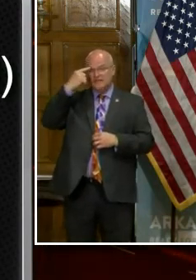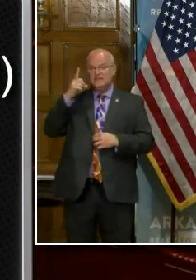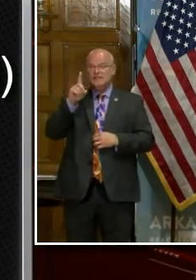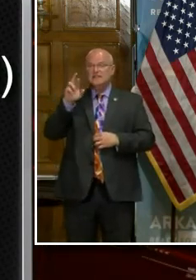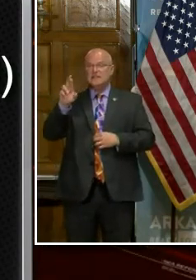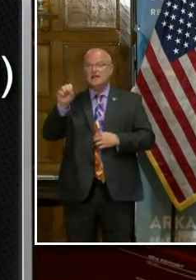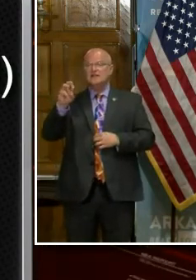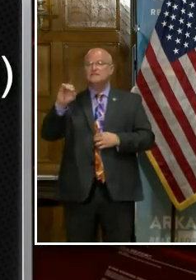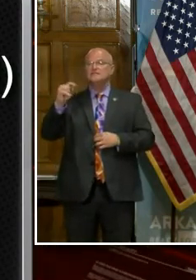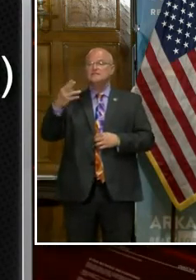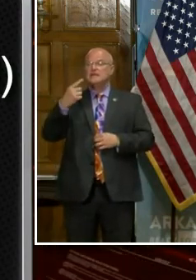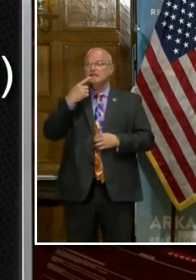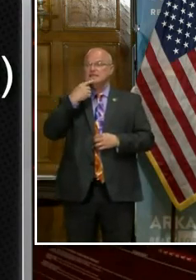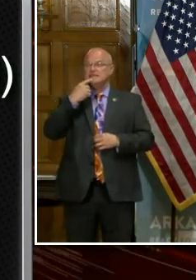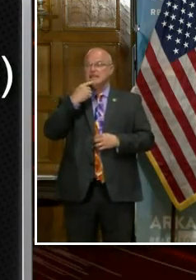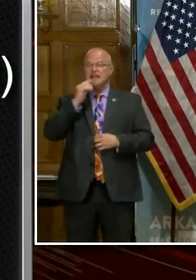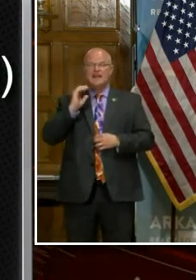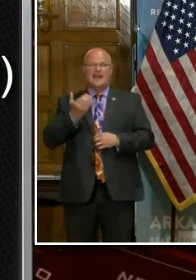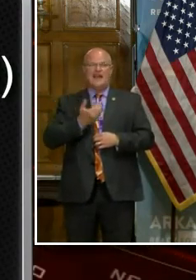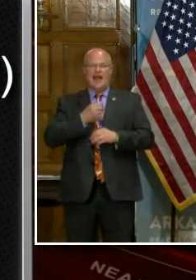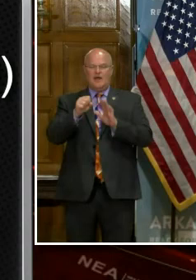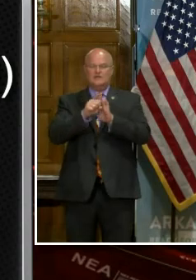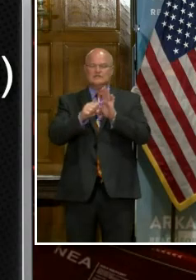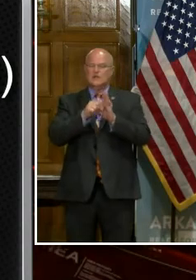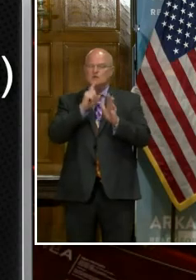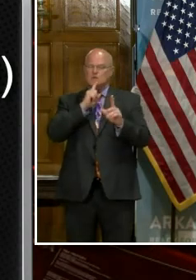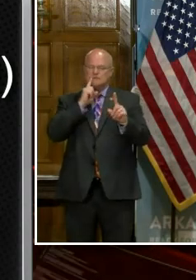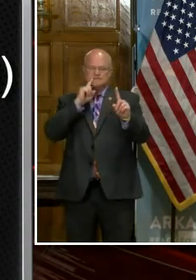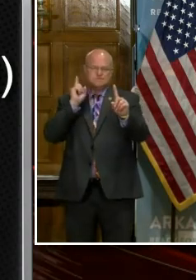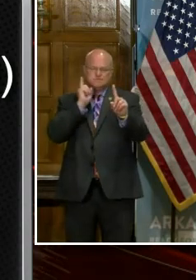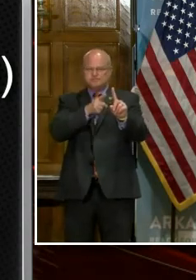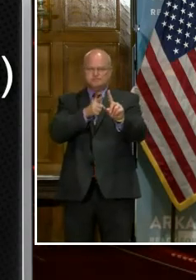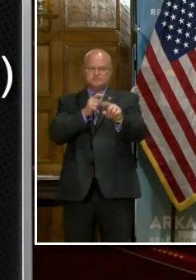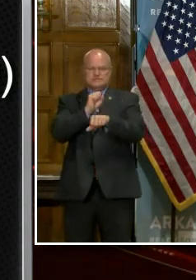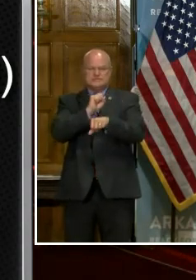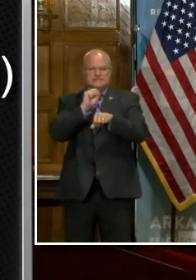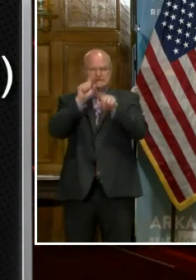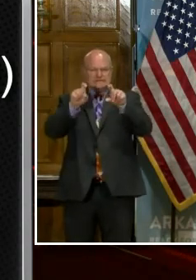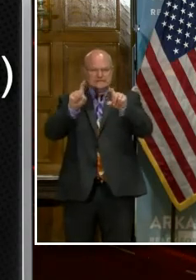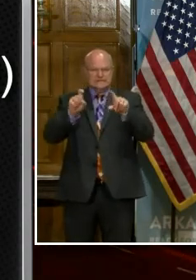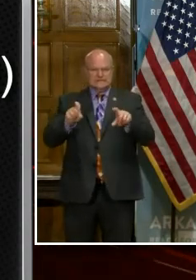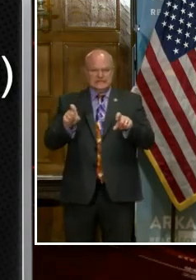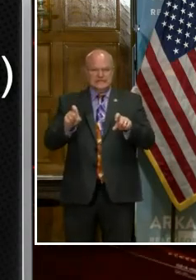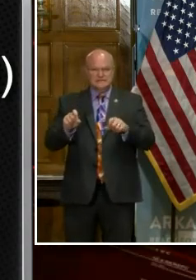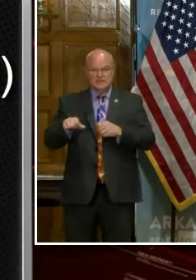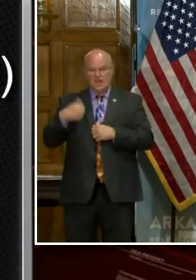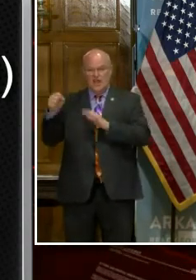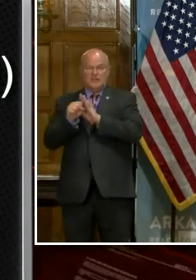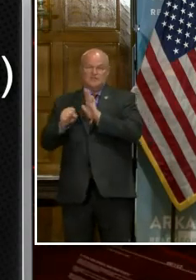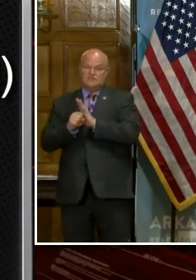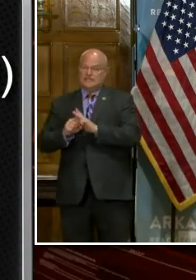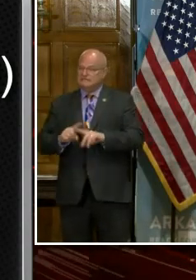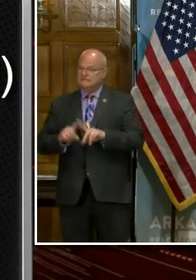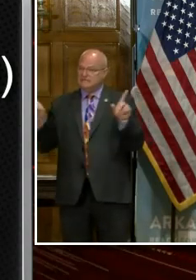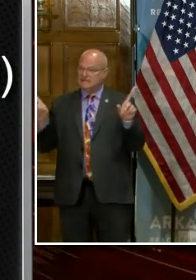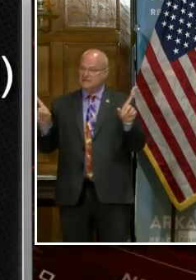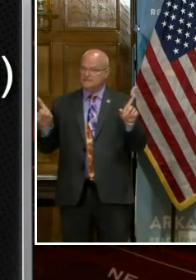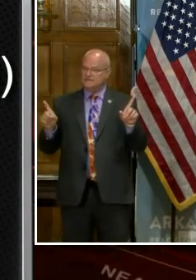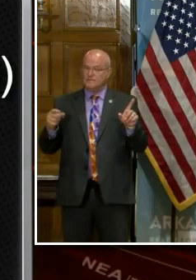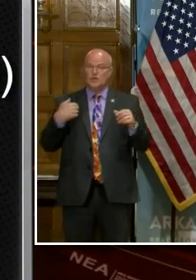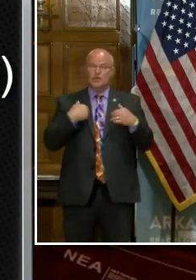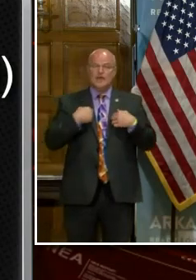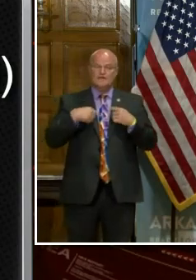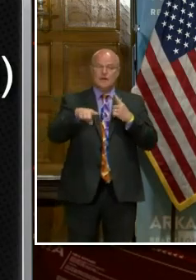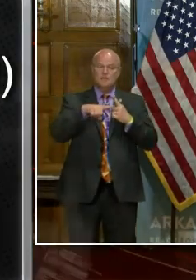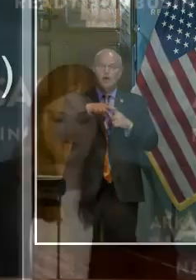mentioned, our state has taken a proactive approach to testing in long-term care that's different than many other states. Anytime we have a